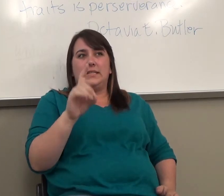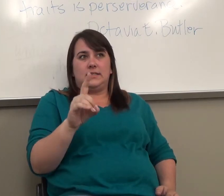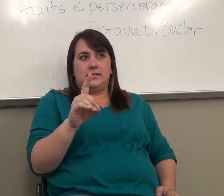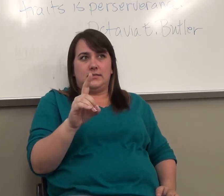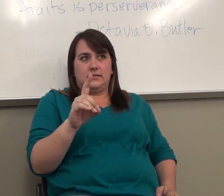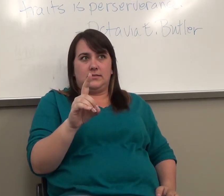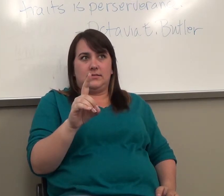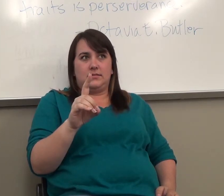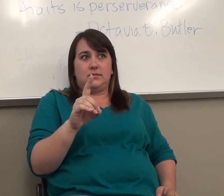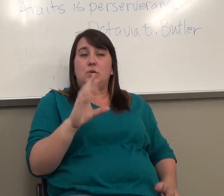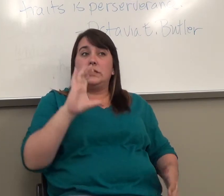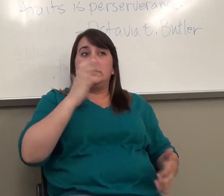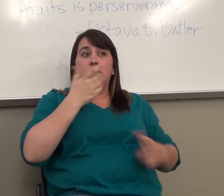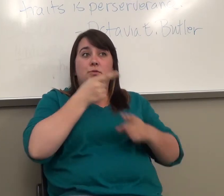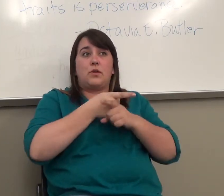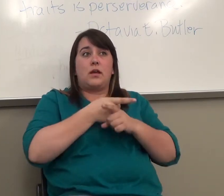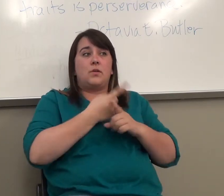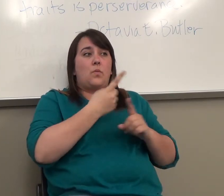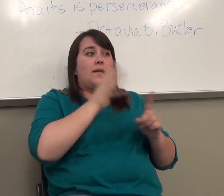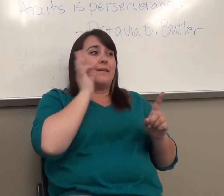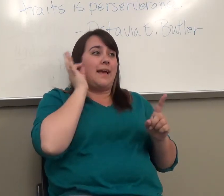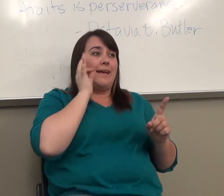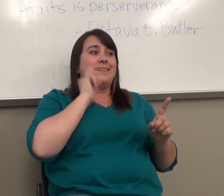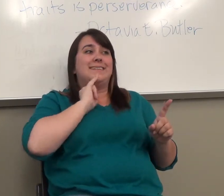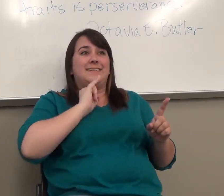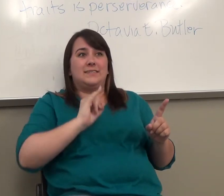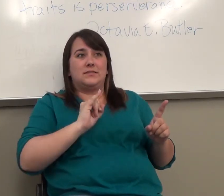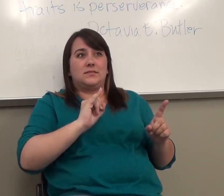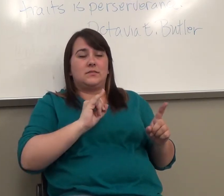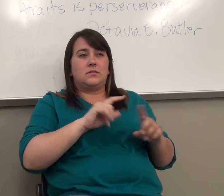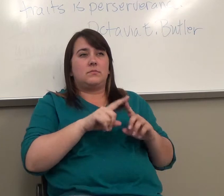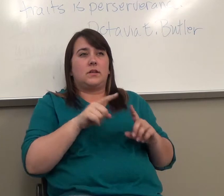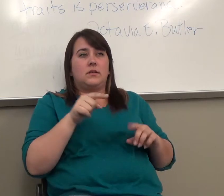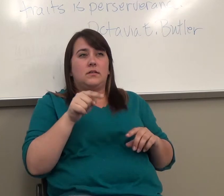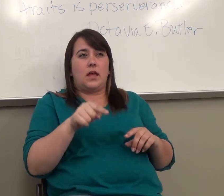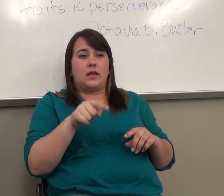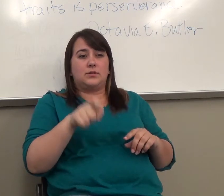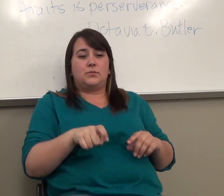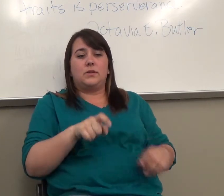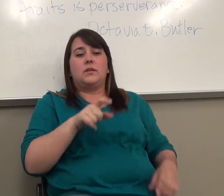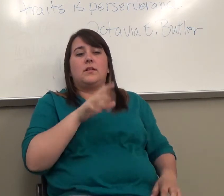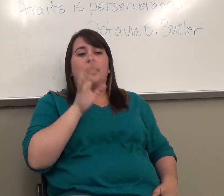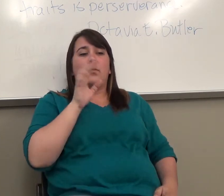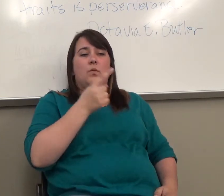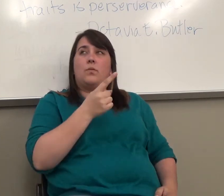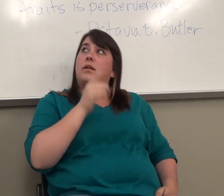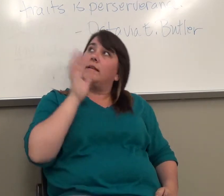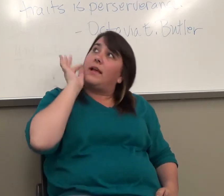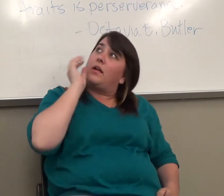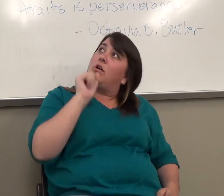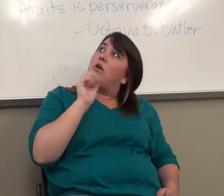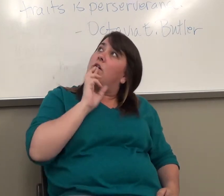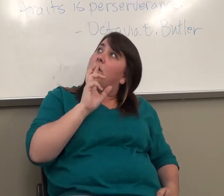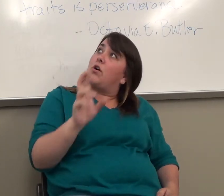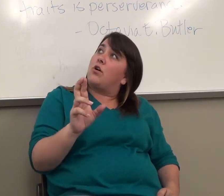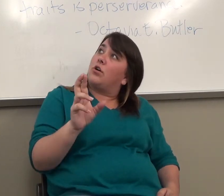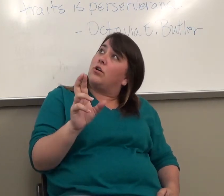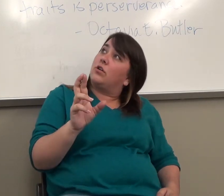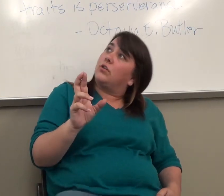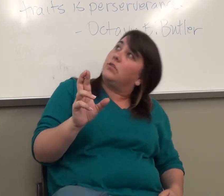looks right, one cat is, but what does this have to be? Are. Yeah, it was interesting. Most people did pretty much